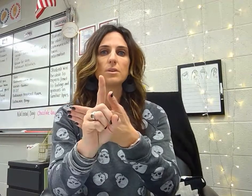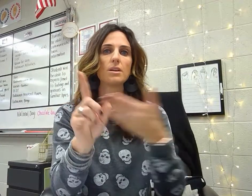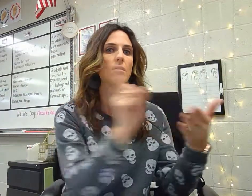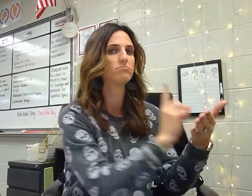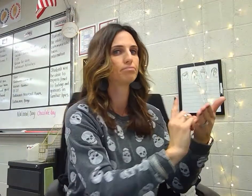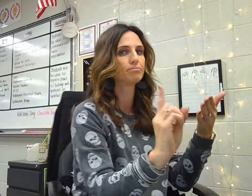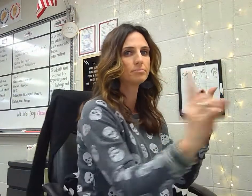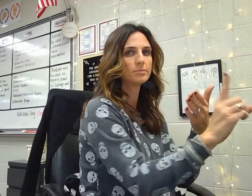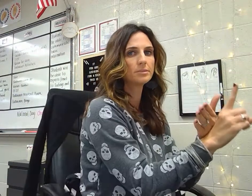week.